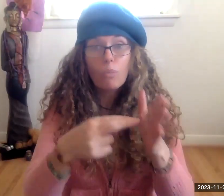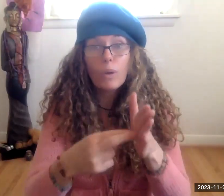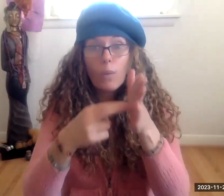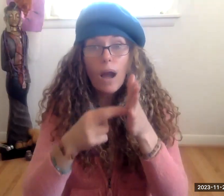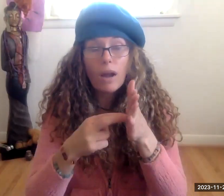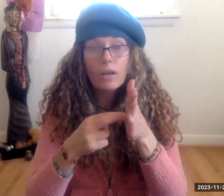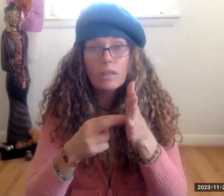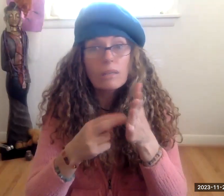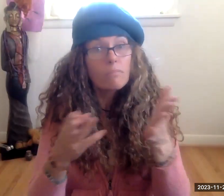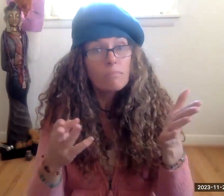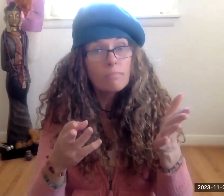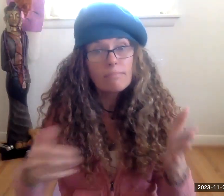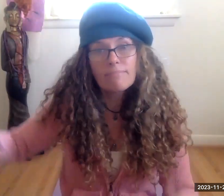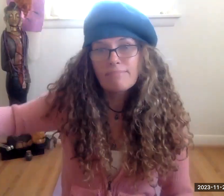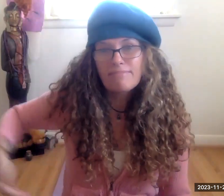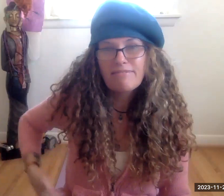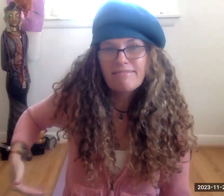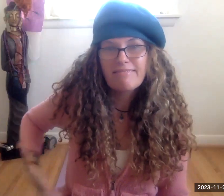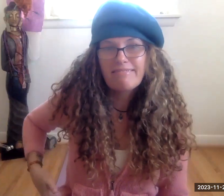requires intuition.